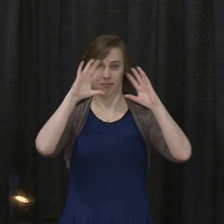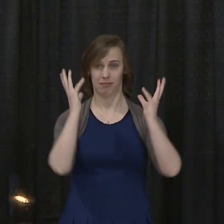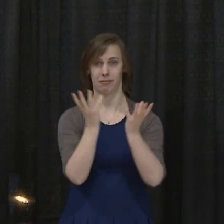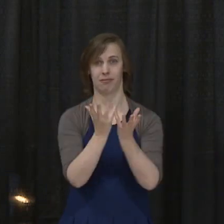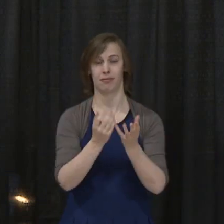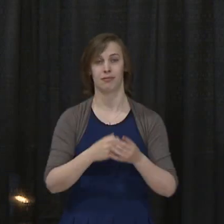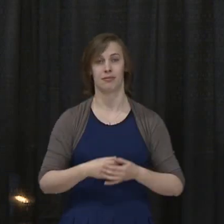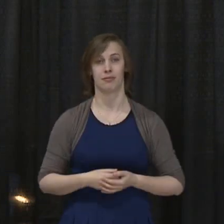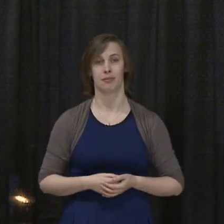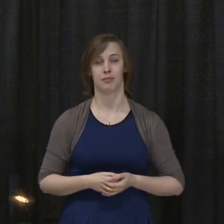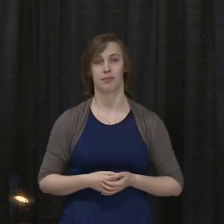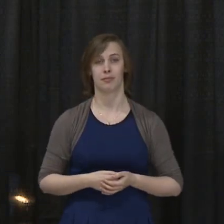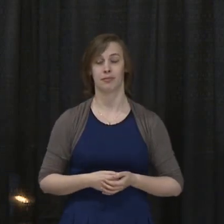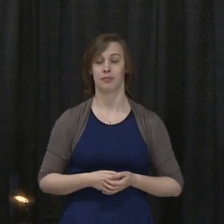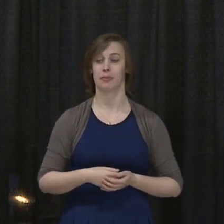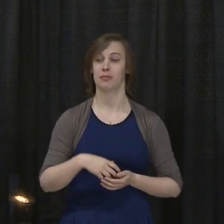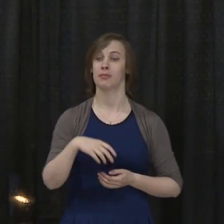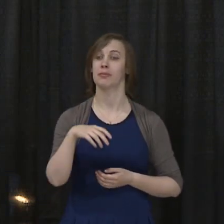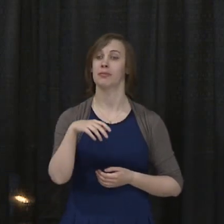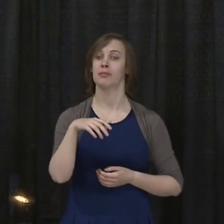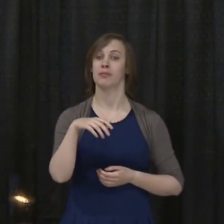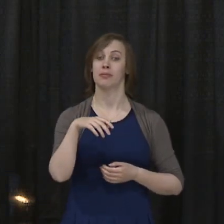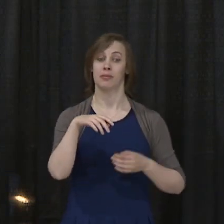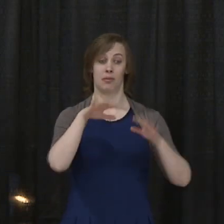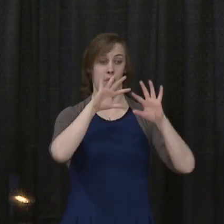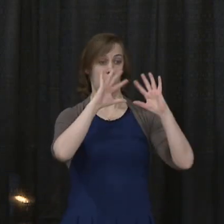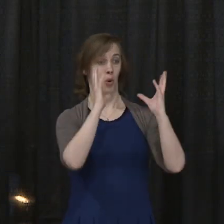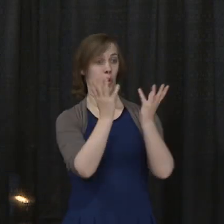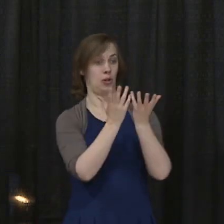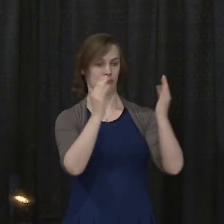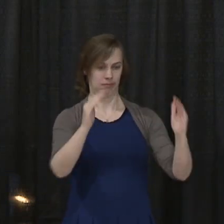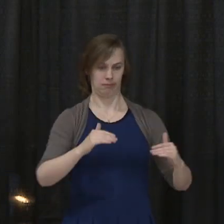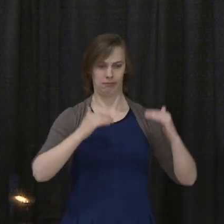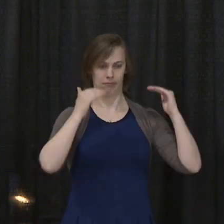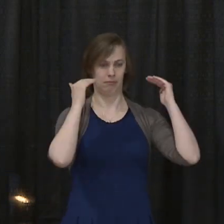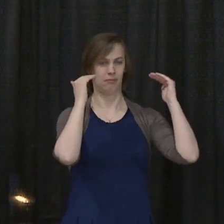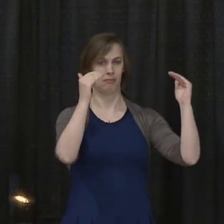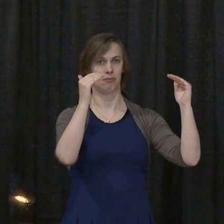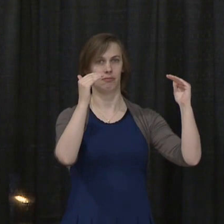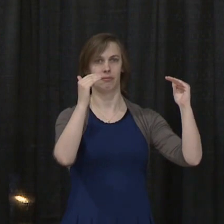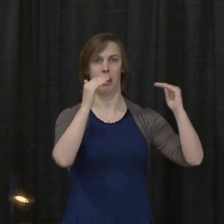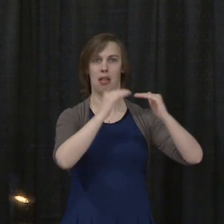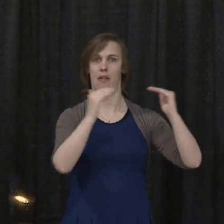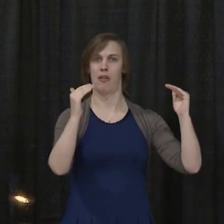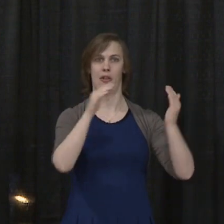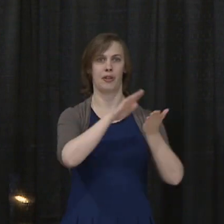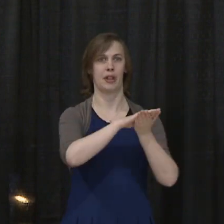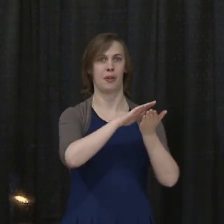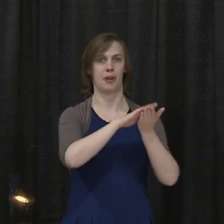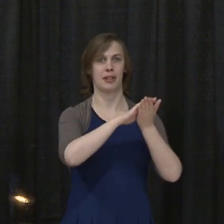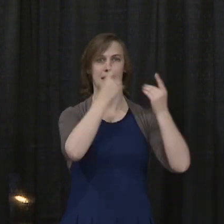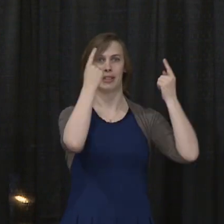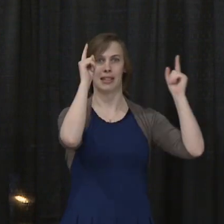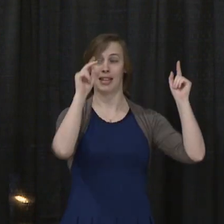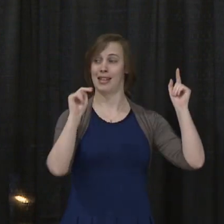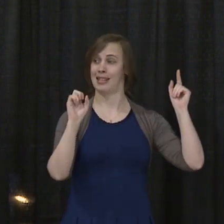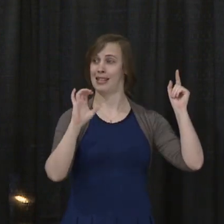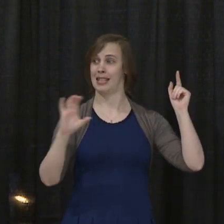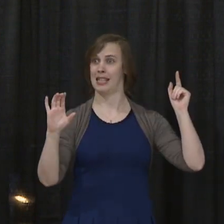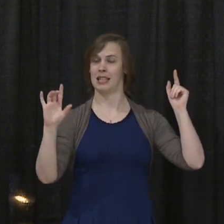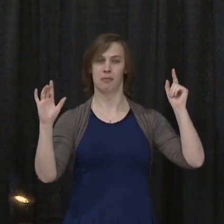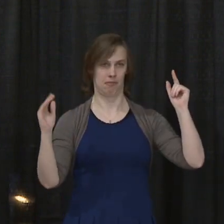crucial component of the world-class post-secondary educational available in Nova Scotia and is critical to the